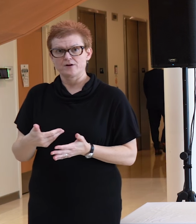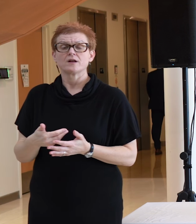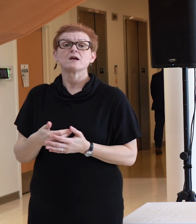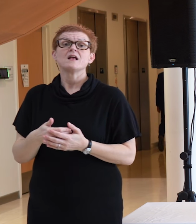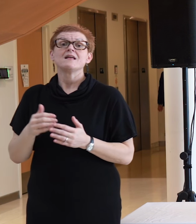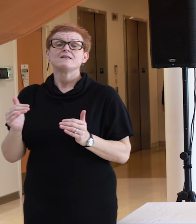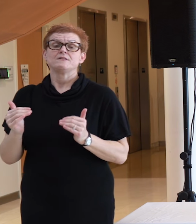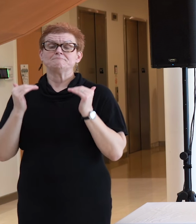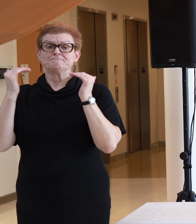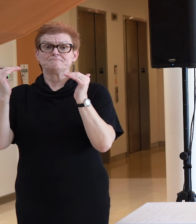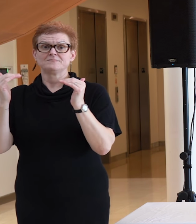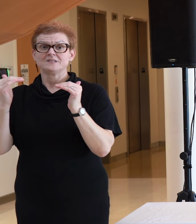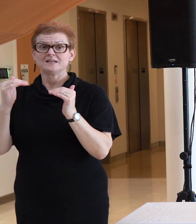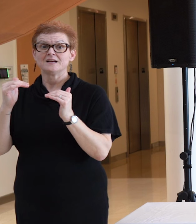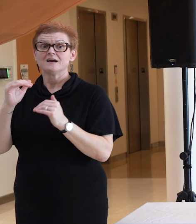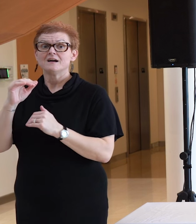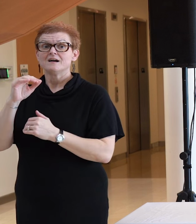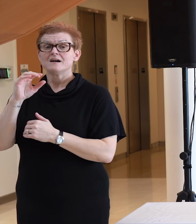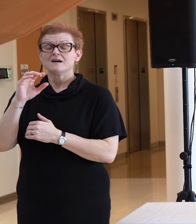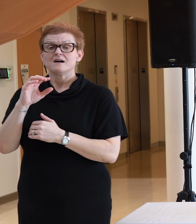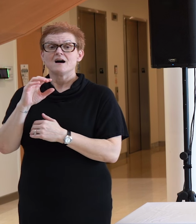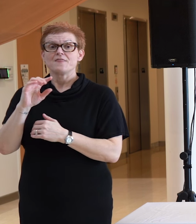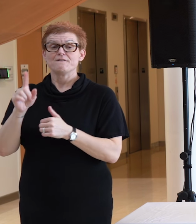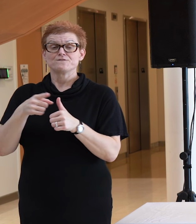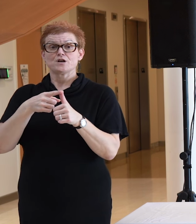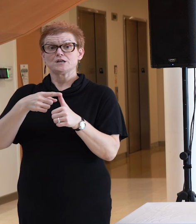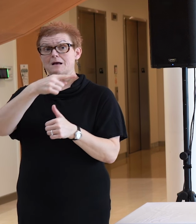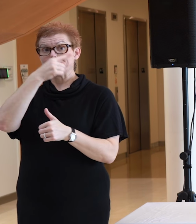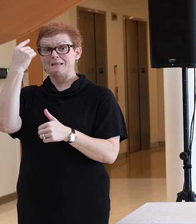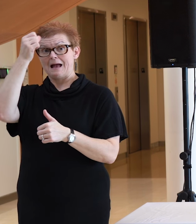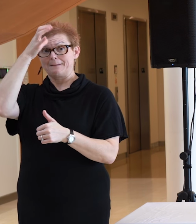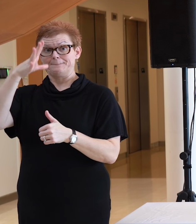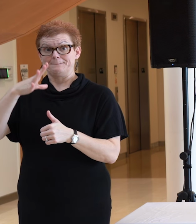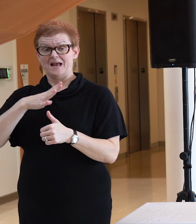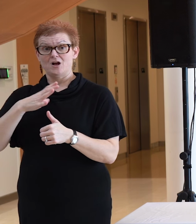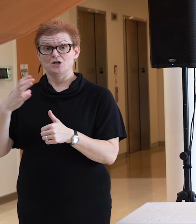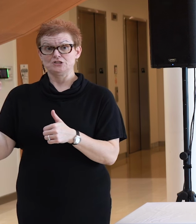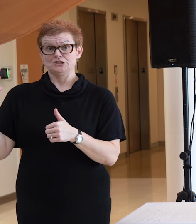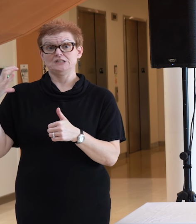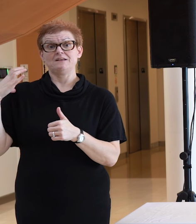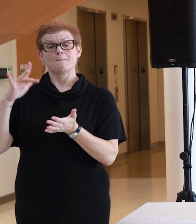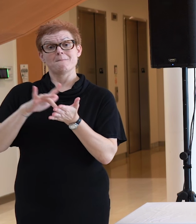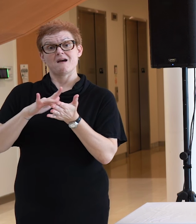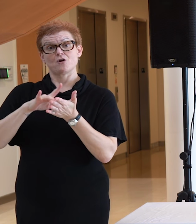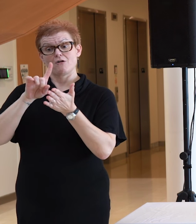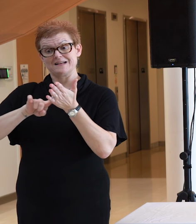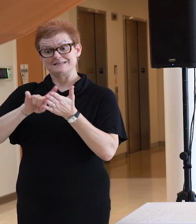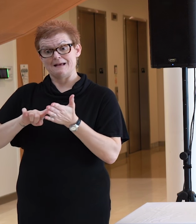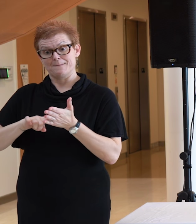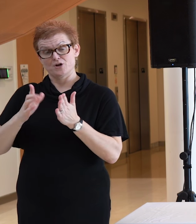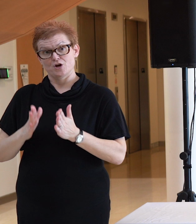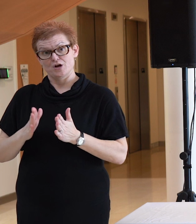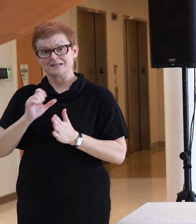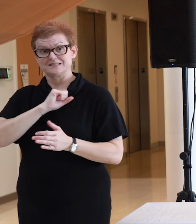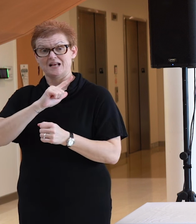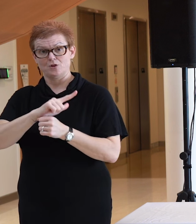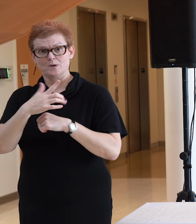2022, Dr. Gershon Norfley, who's here, became our first black male chief medical examiner in St. Louis County, also in the